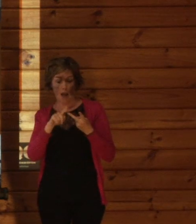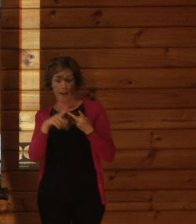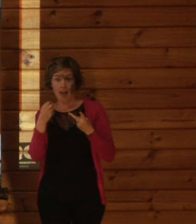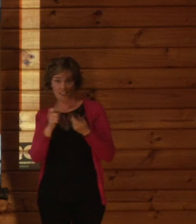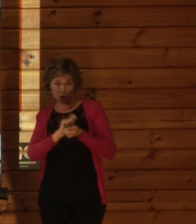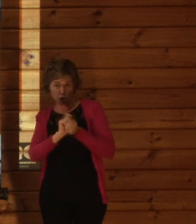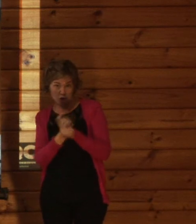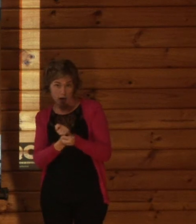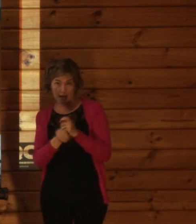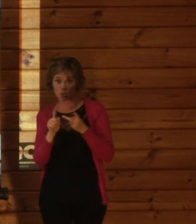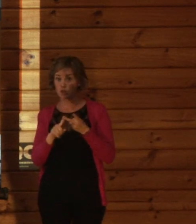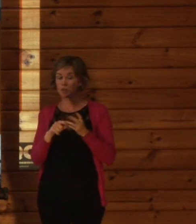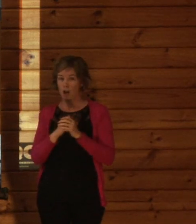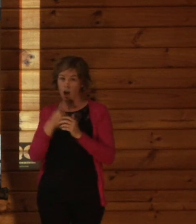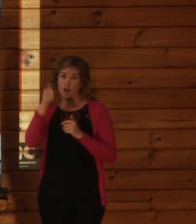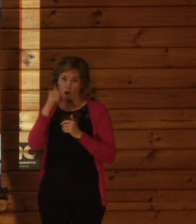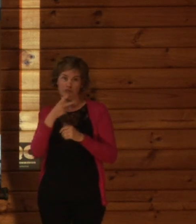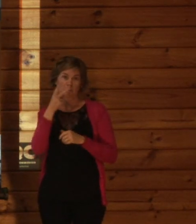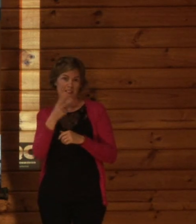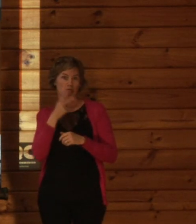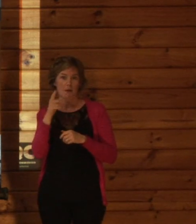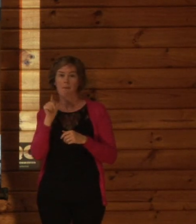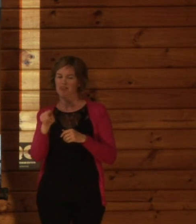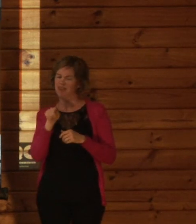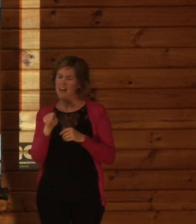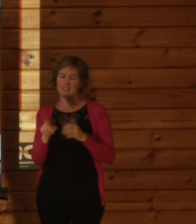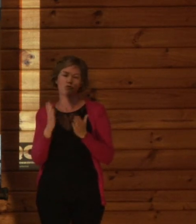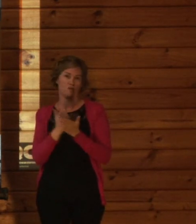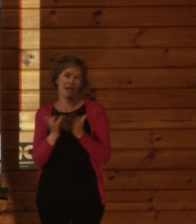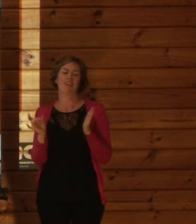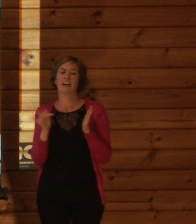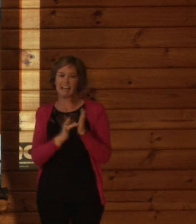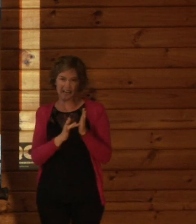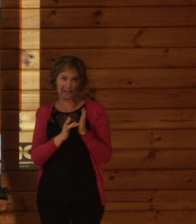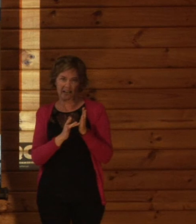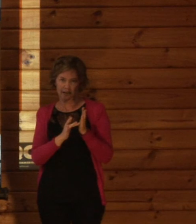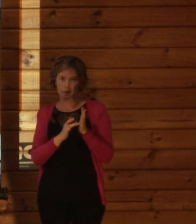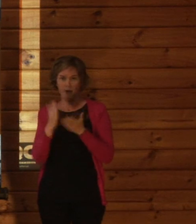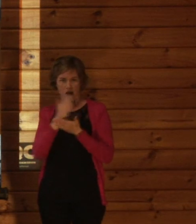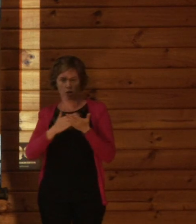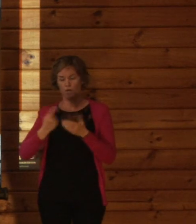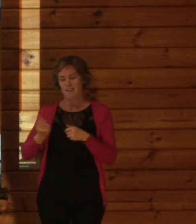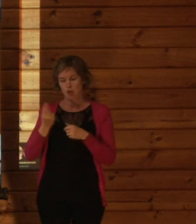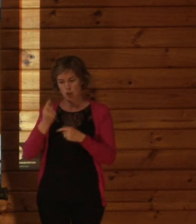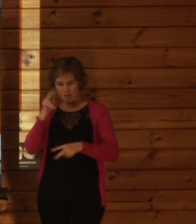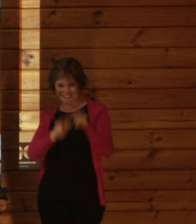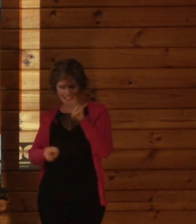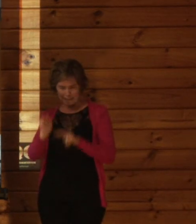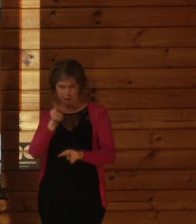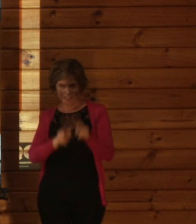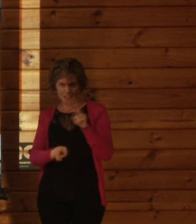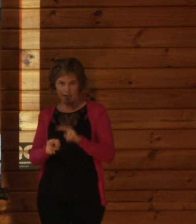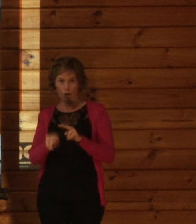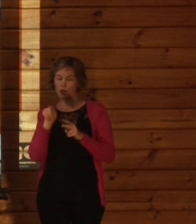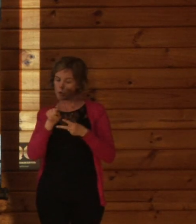is the key principle of this engineering assessment. Well, my teams of engineers, those are the two questions they're always asking